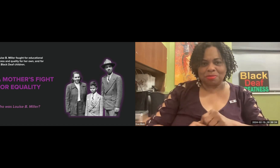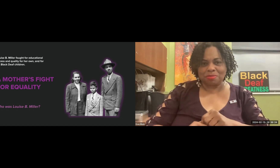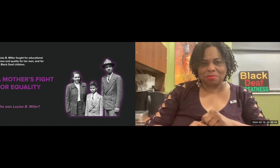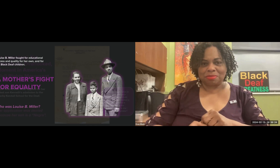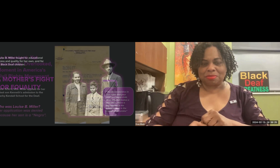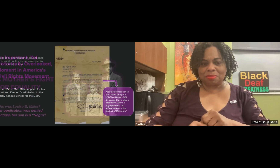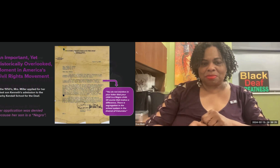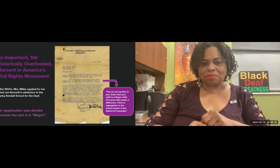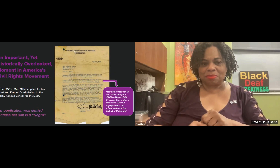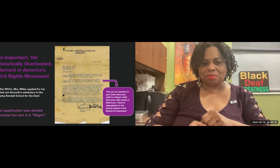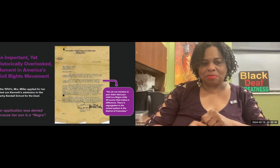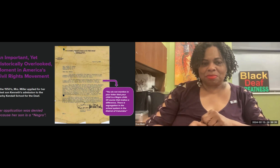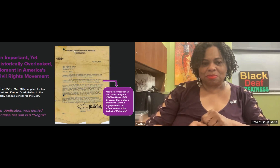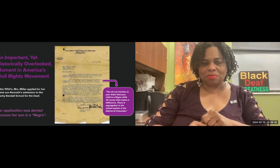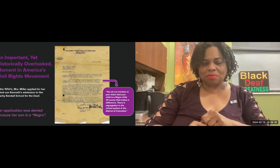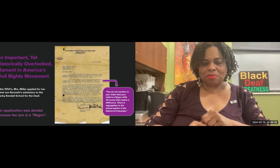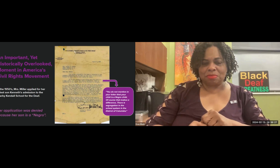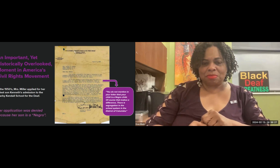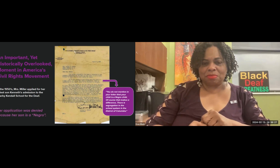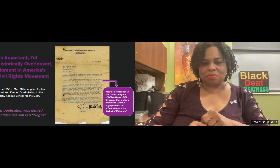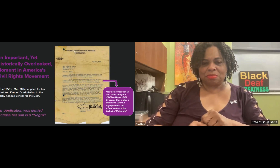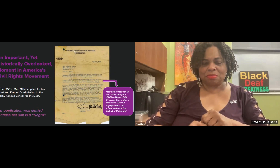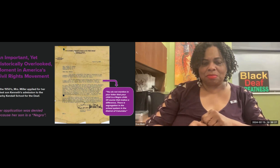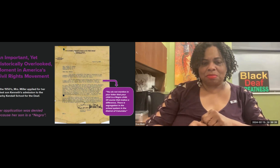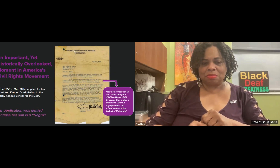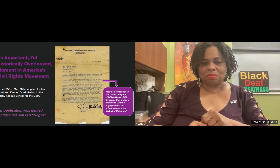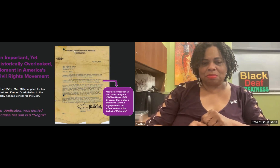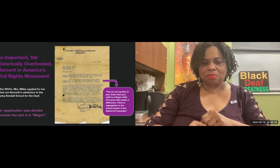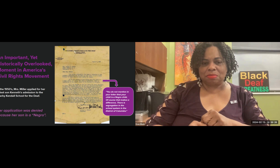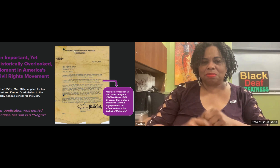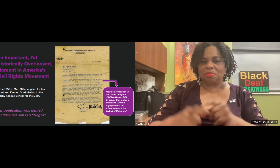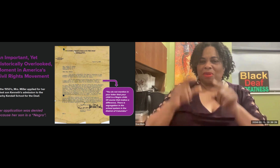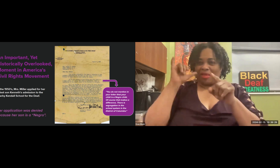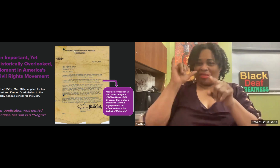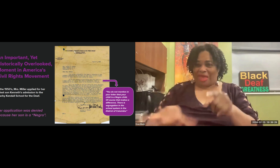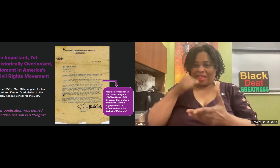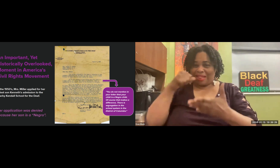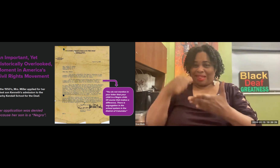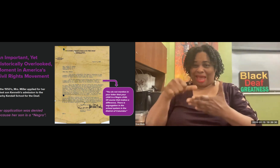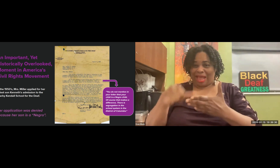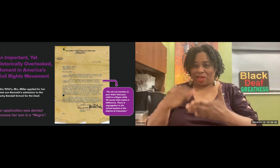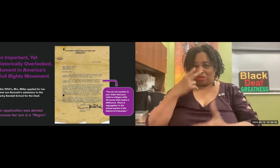So the next slide, let's show you what happened with that request.